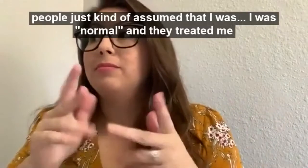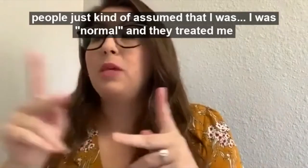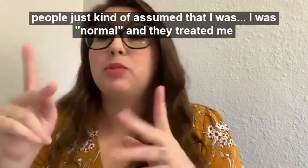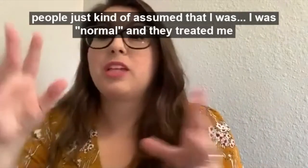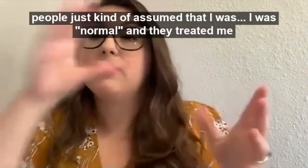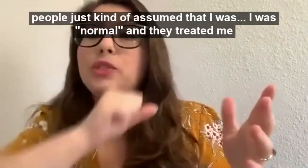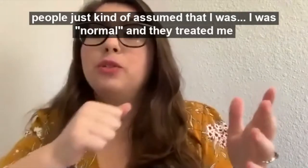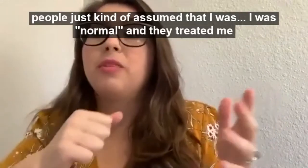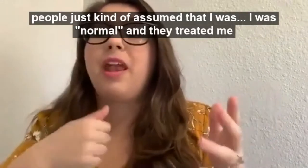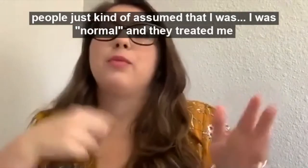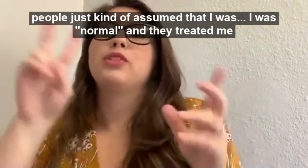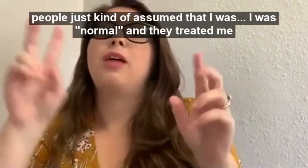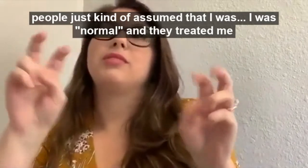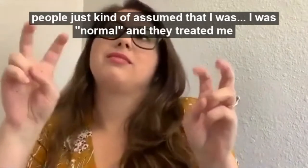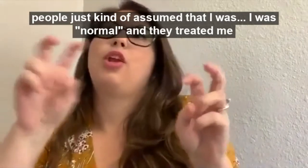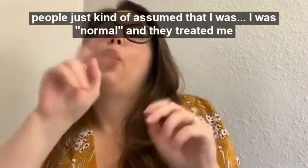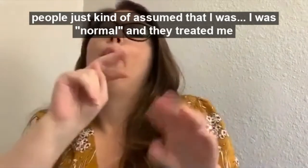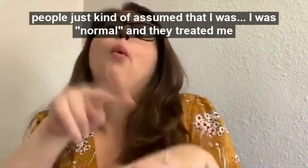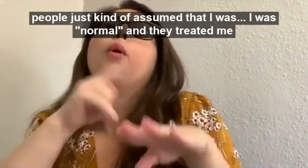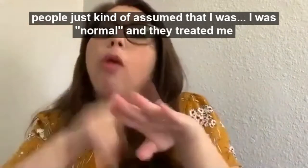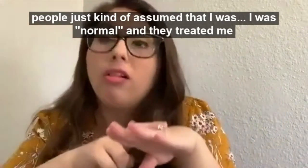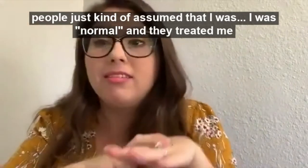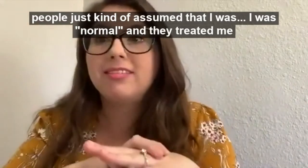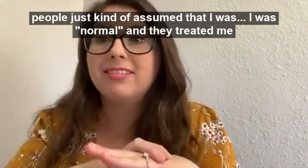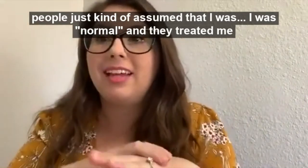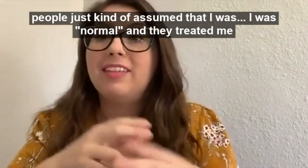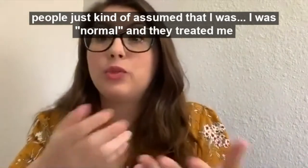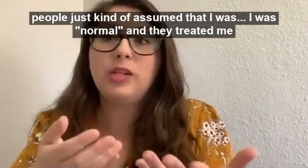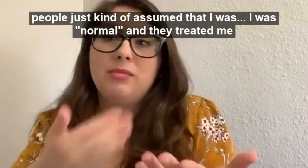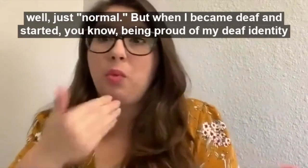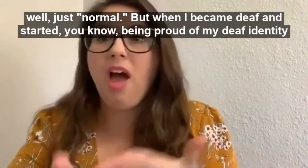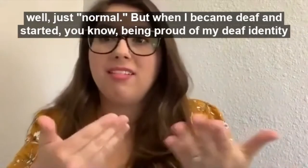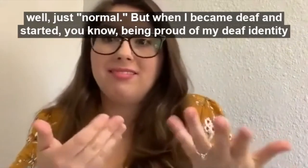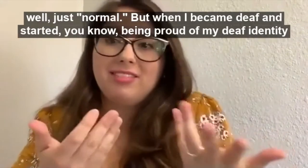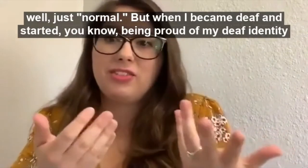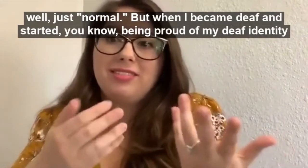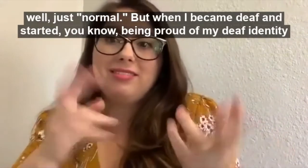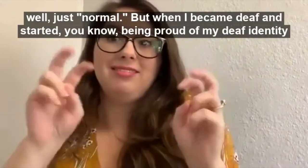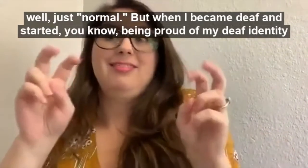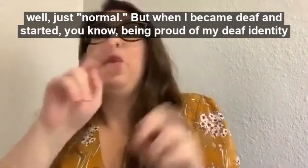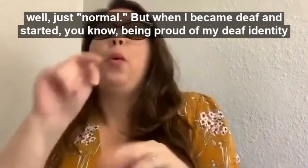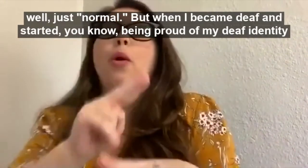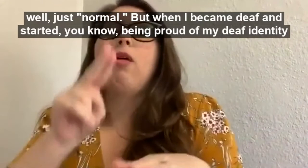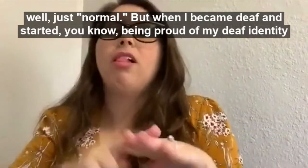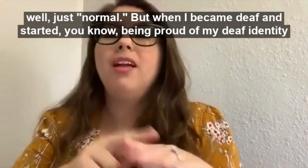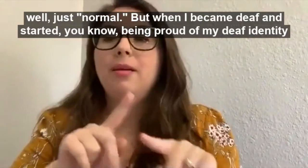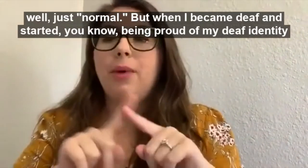people just kind of assumed that I was normal, and they treated me well, just normal.